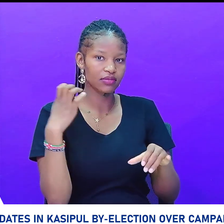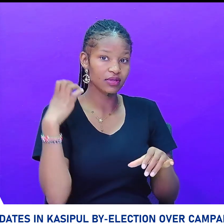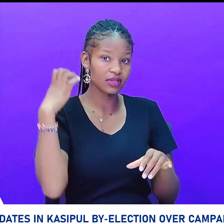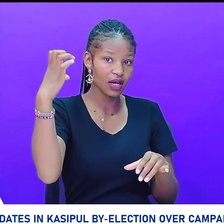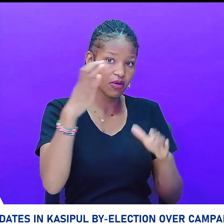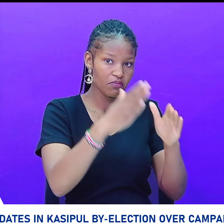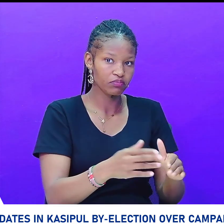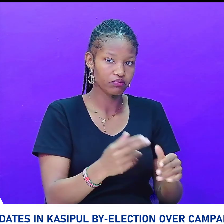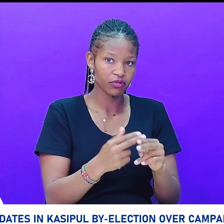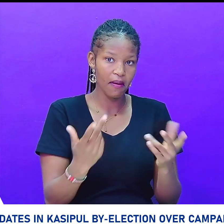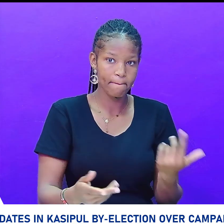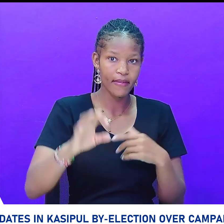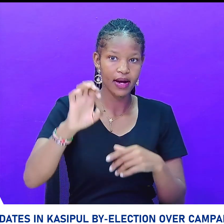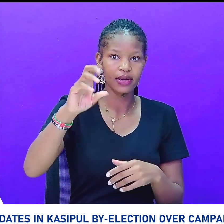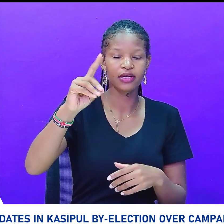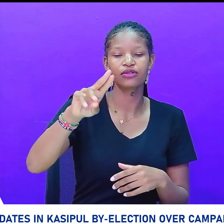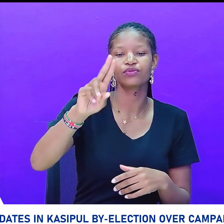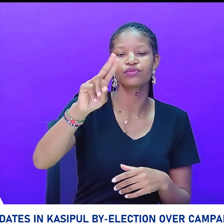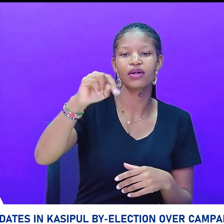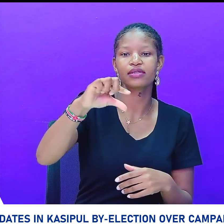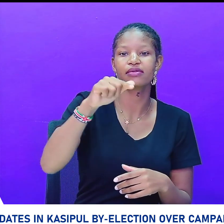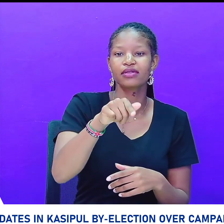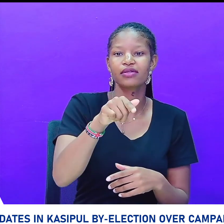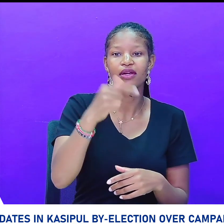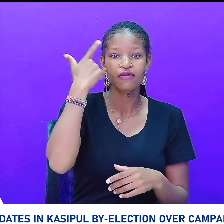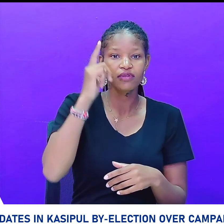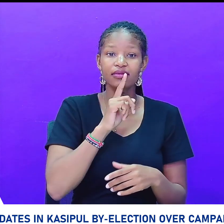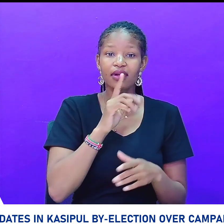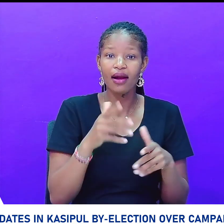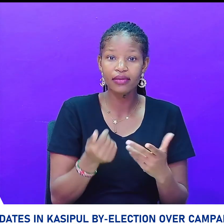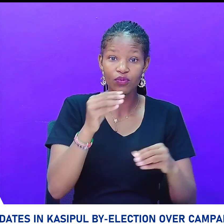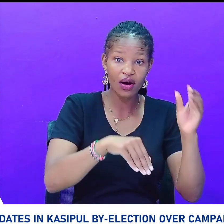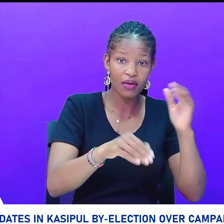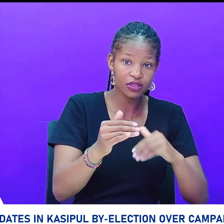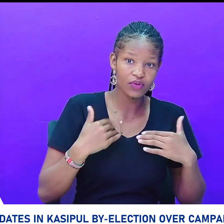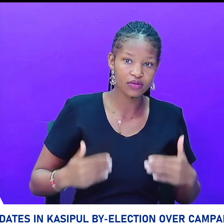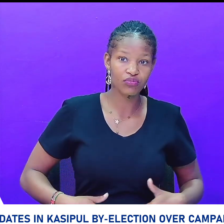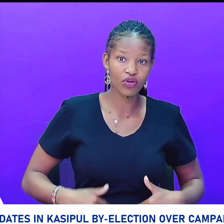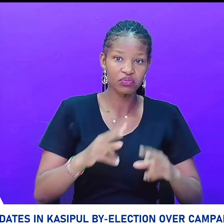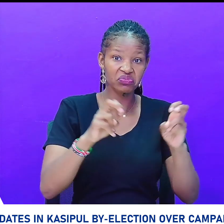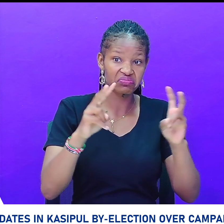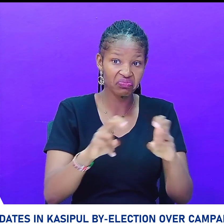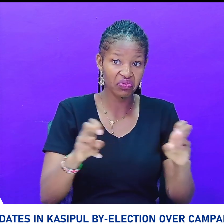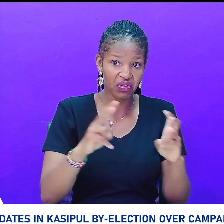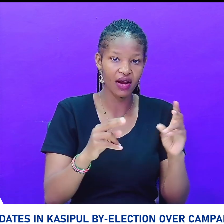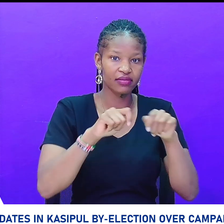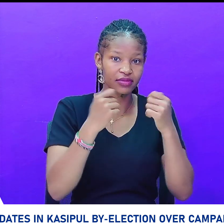Commission Chairperson Erastus Edung Ethekon said the electoral body's investigations